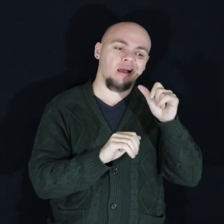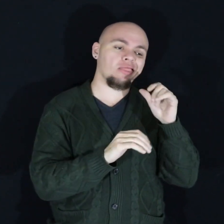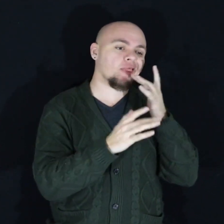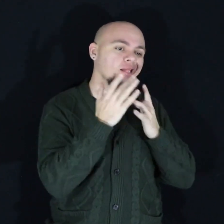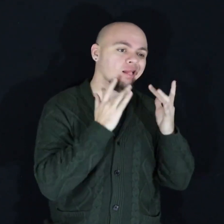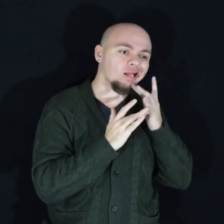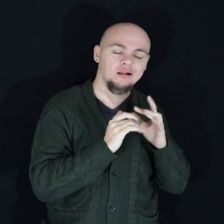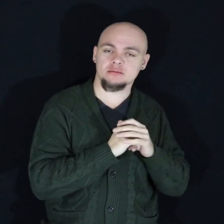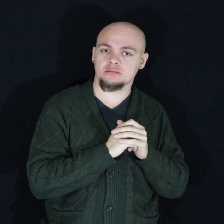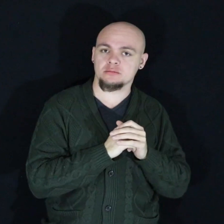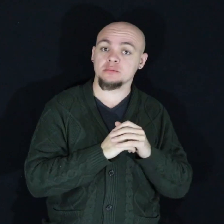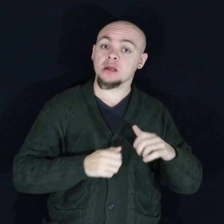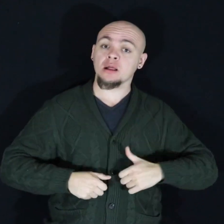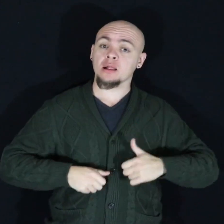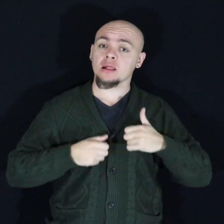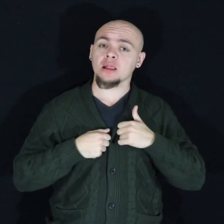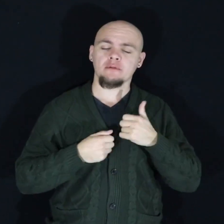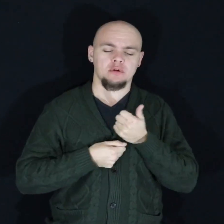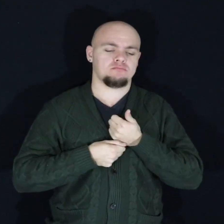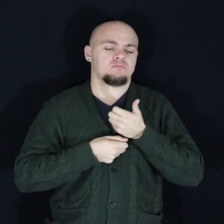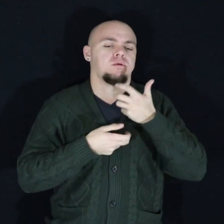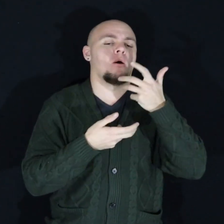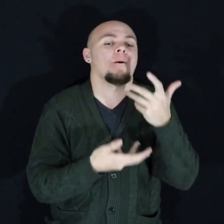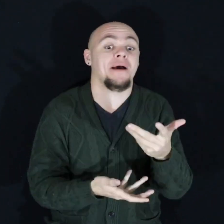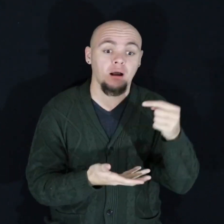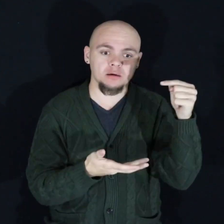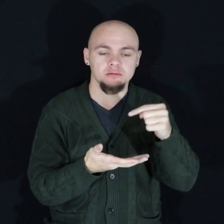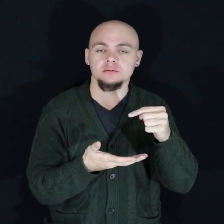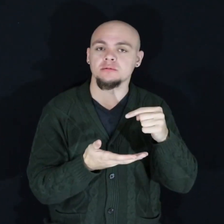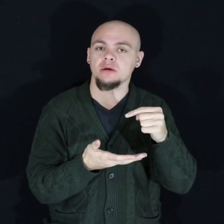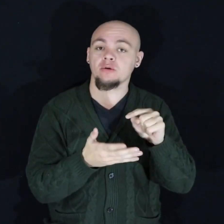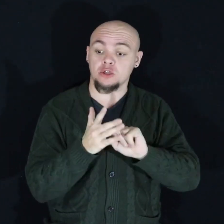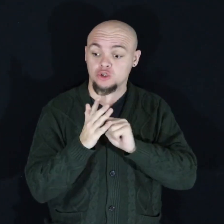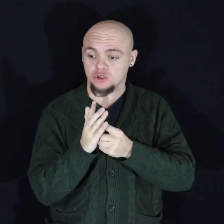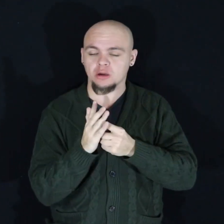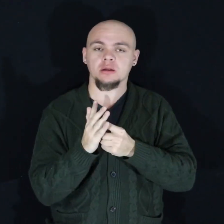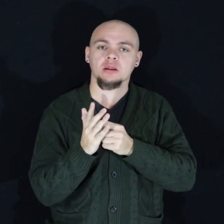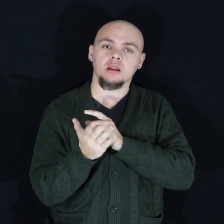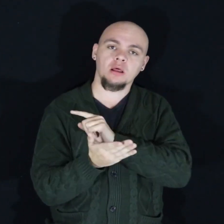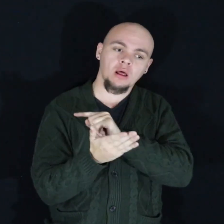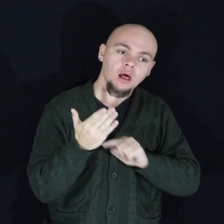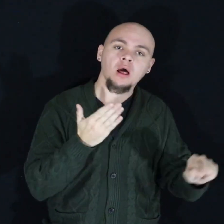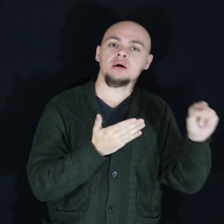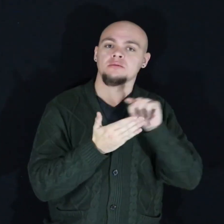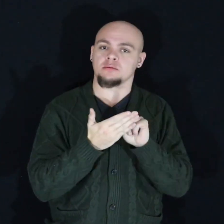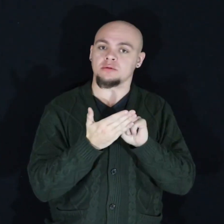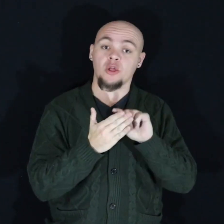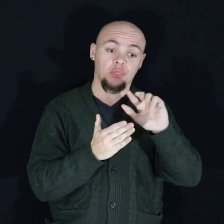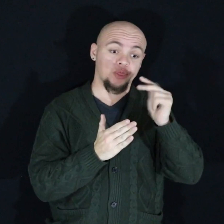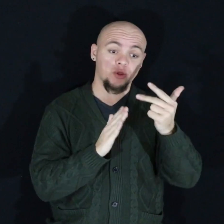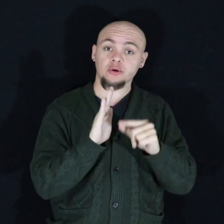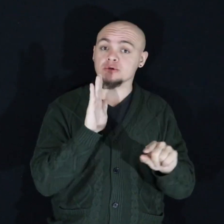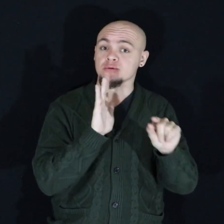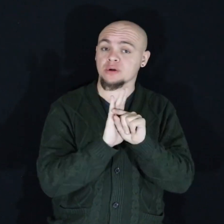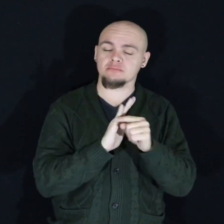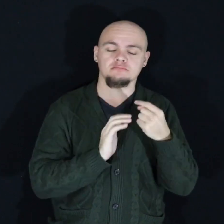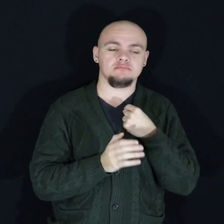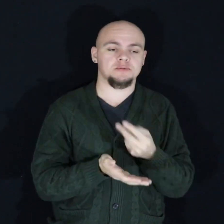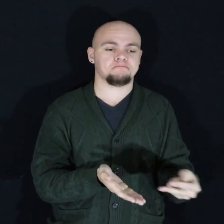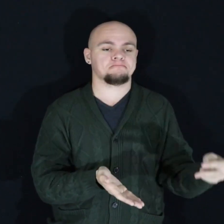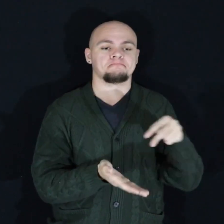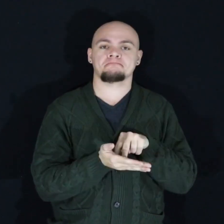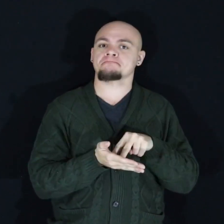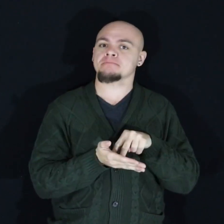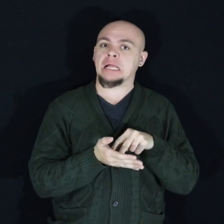life has a poetic way to come back to where you started as a third grader I stood on a stage with